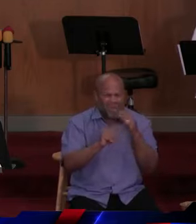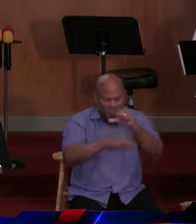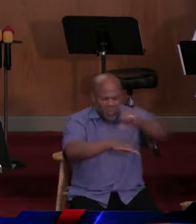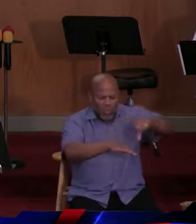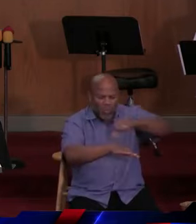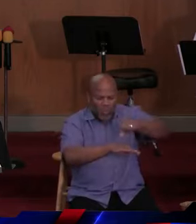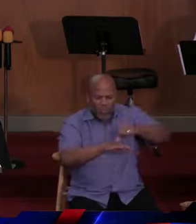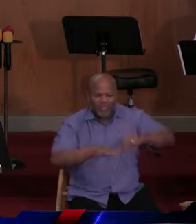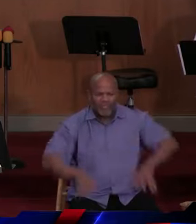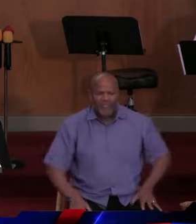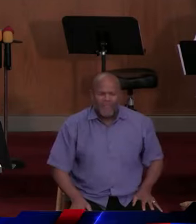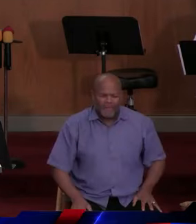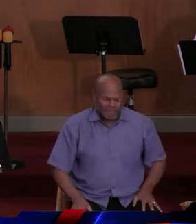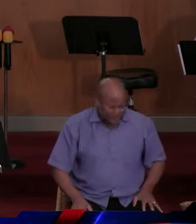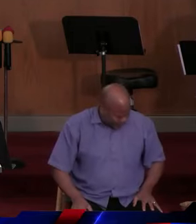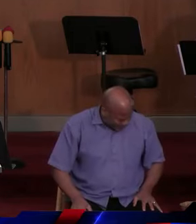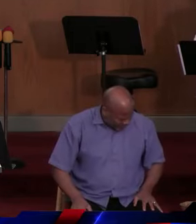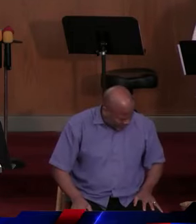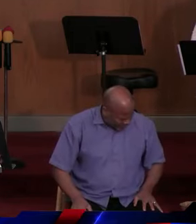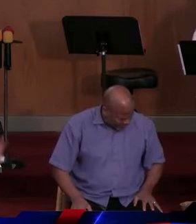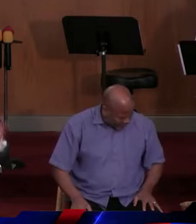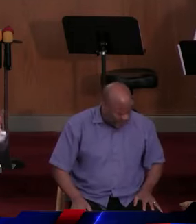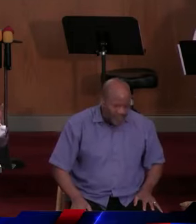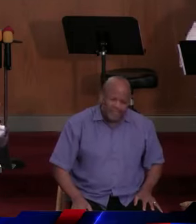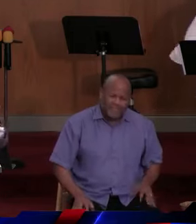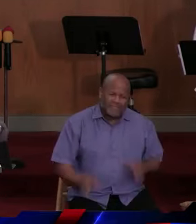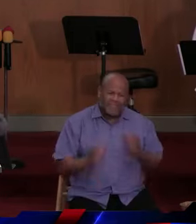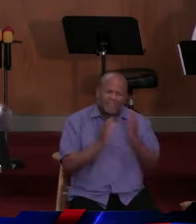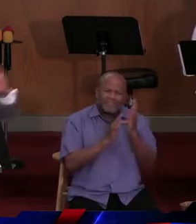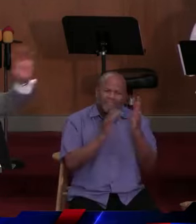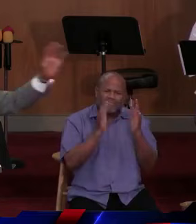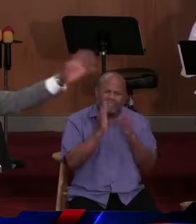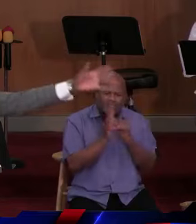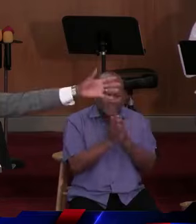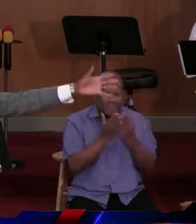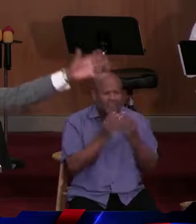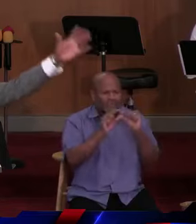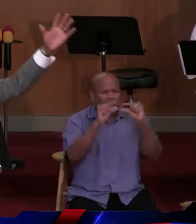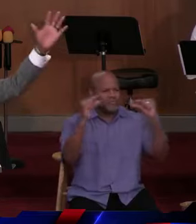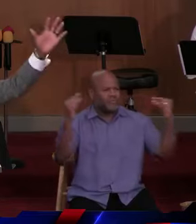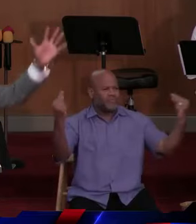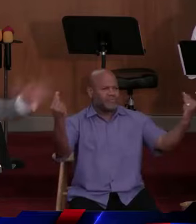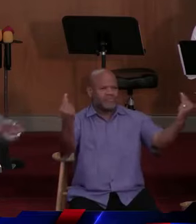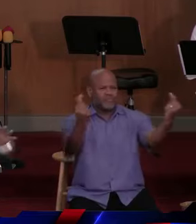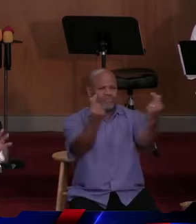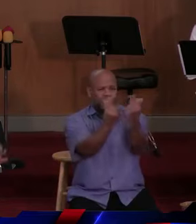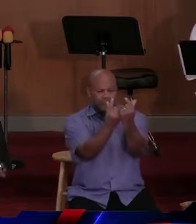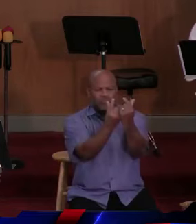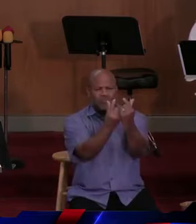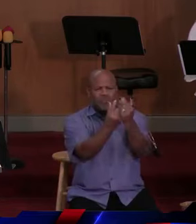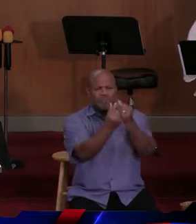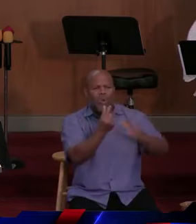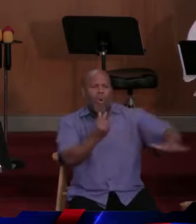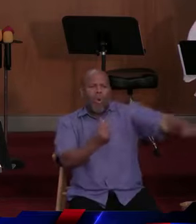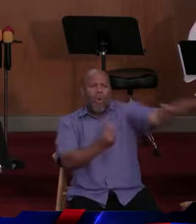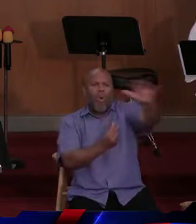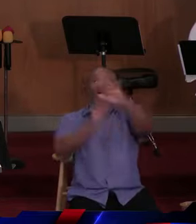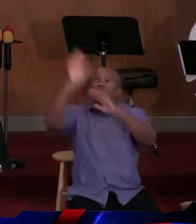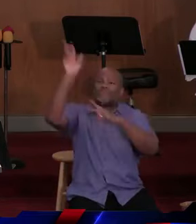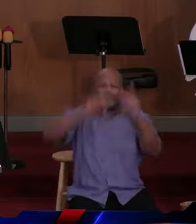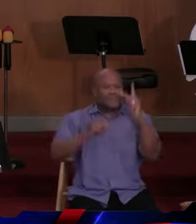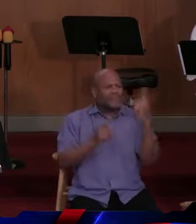anointing. The anointing, there's a corporate anointing that falls on all the people of God. Somebody say